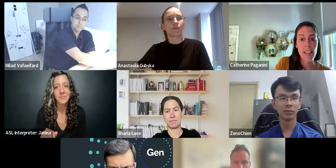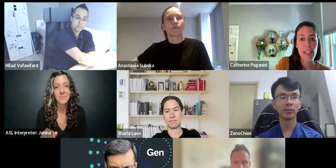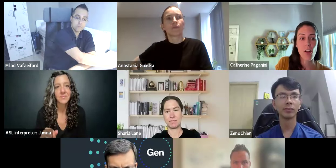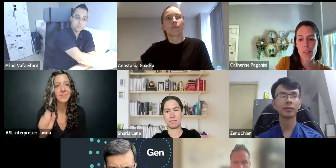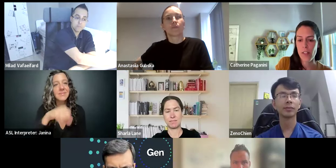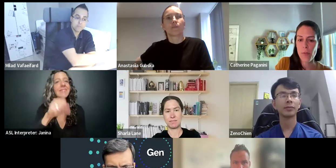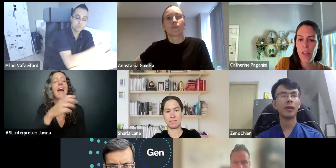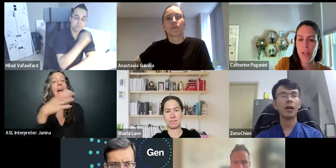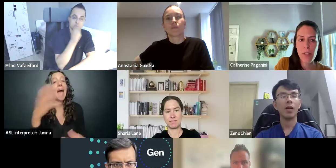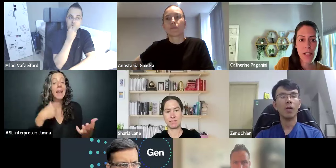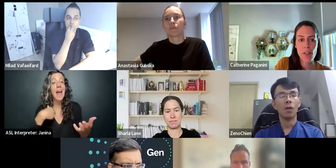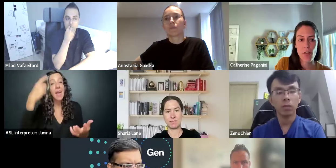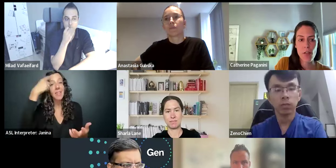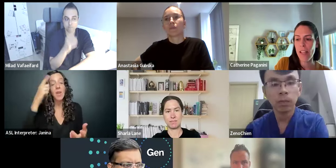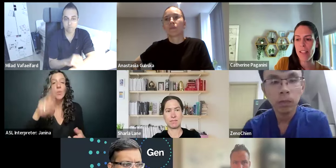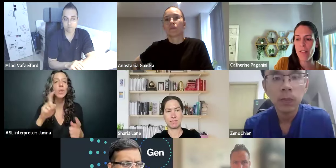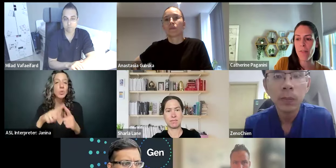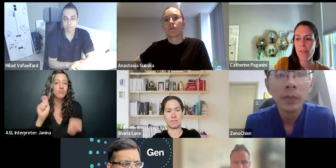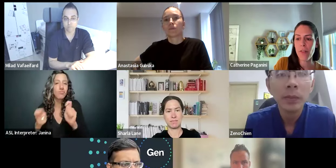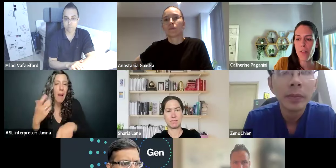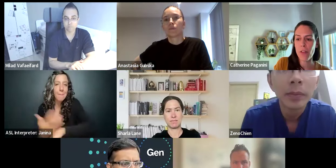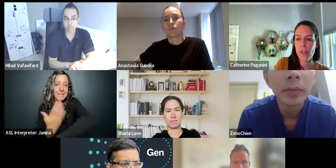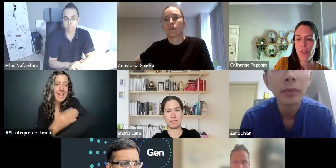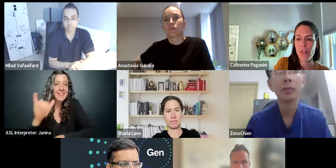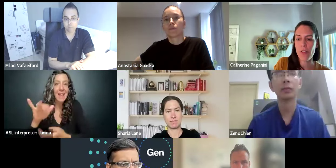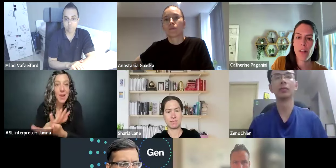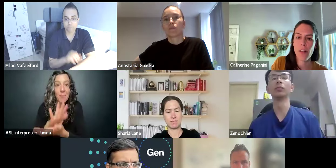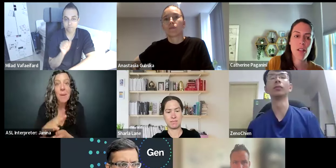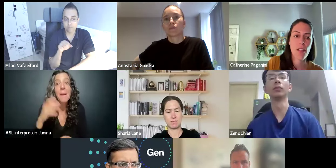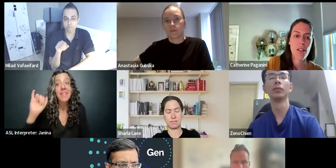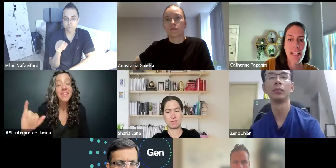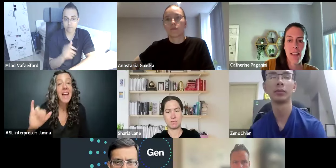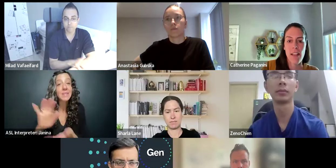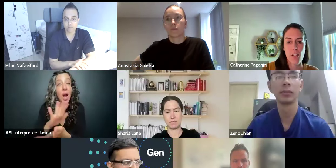Yeah, I think that it also needs to be updated because that's the very first